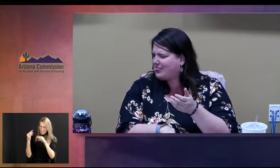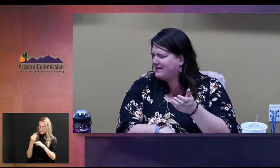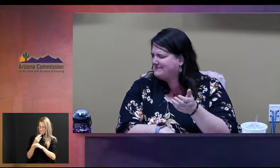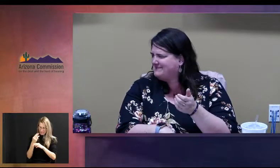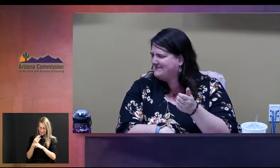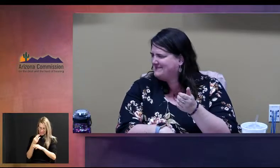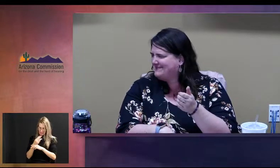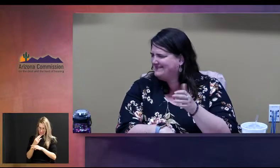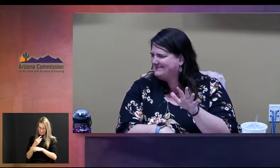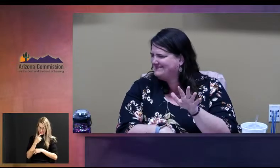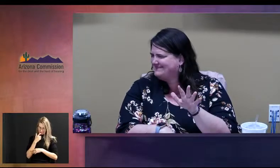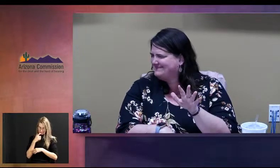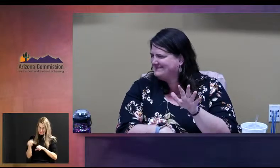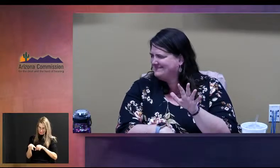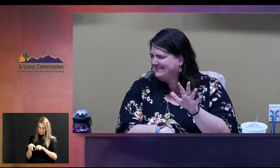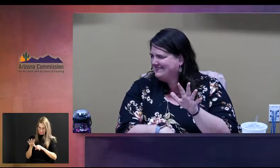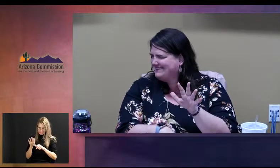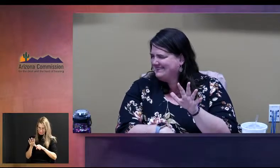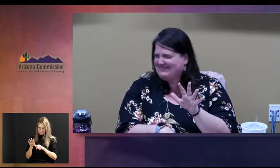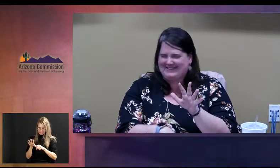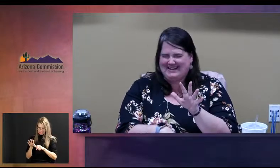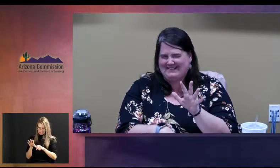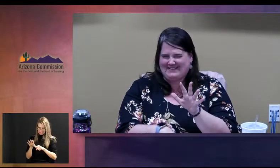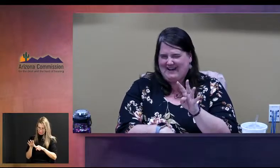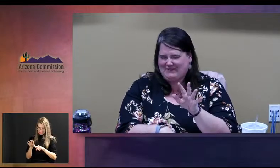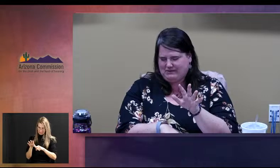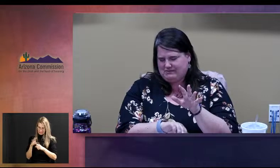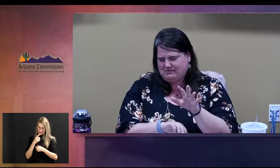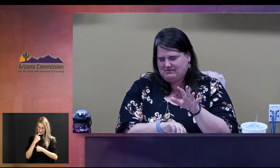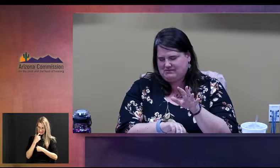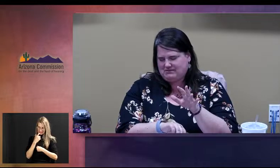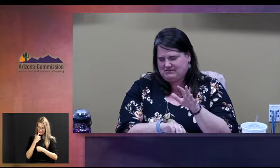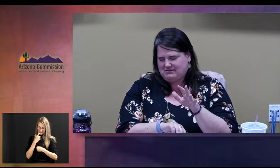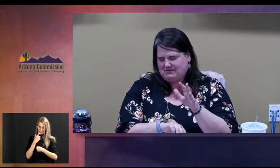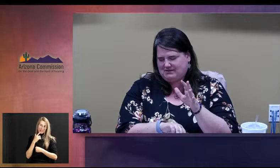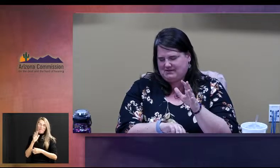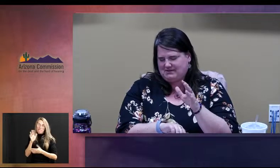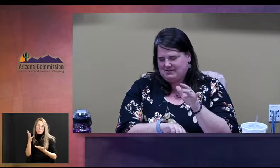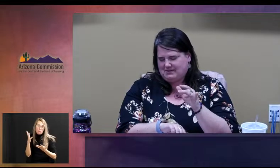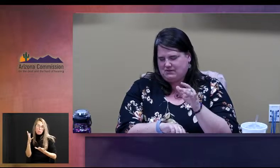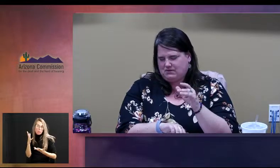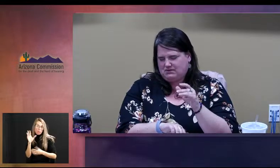my math is not mathing. We could just say 5:45.